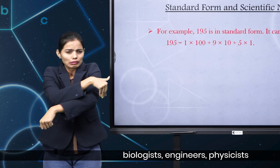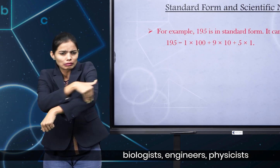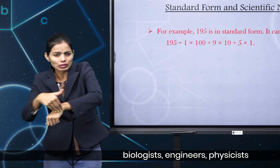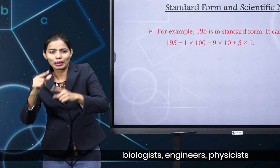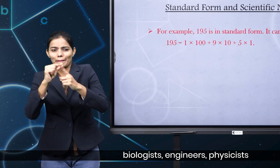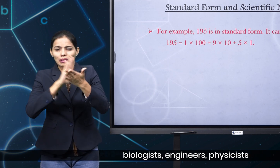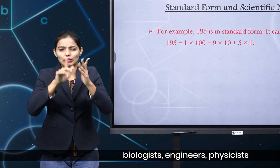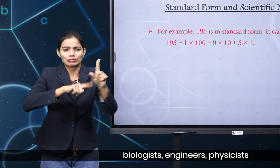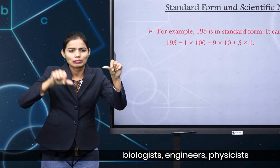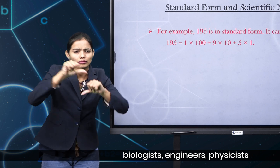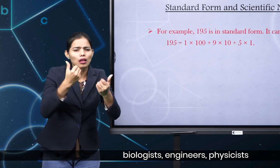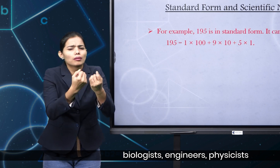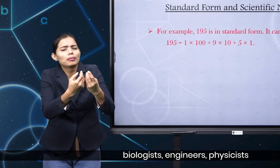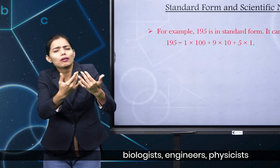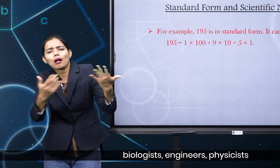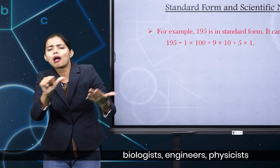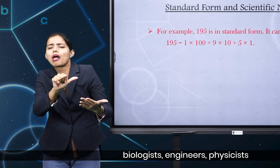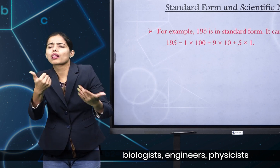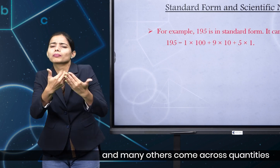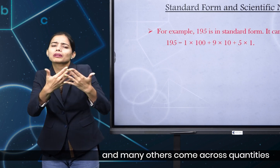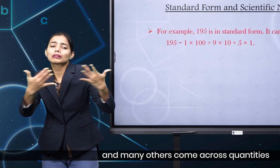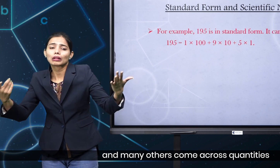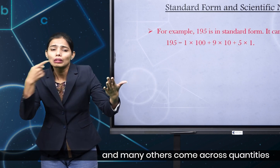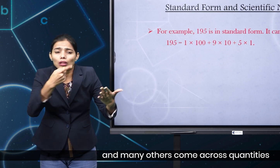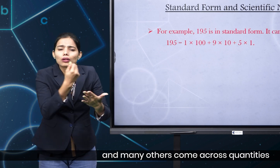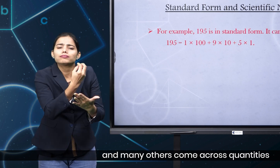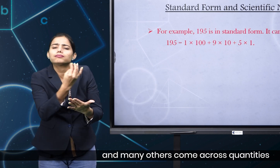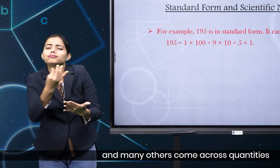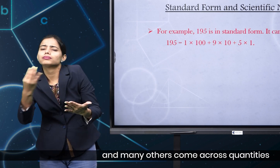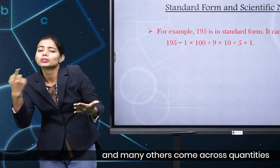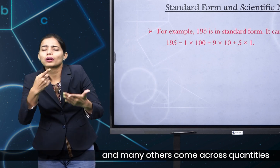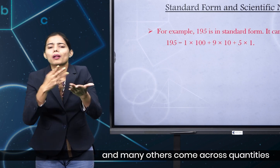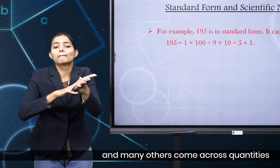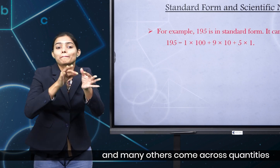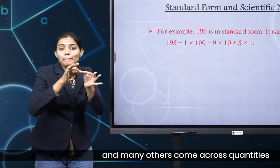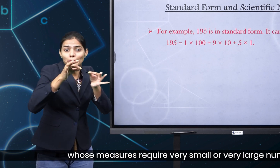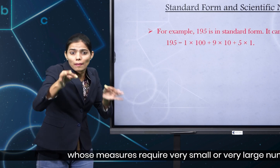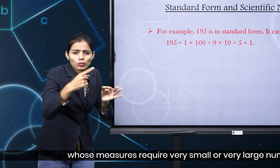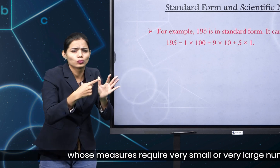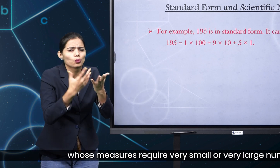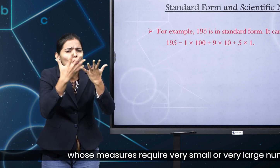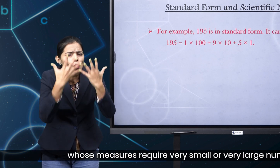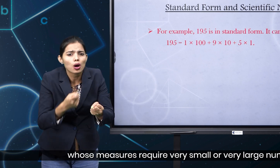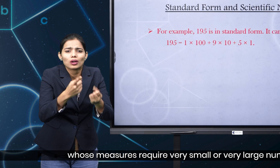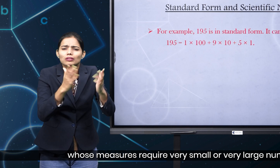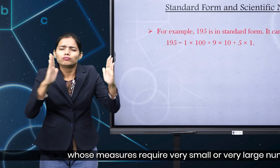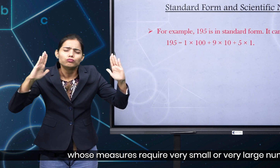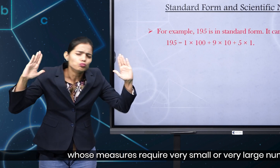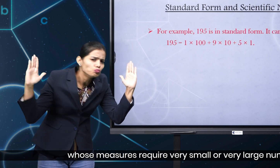biologists, engineers, physicists, and many others come across quantities whose measures require very small